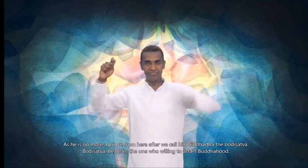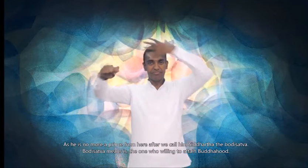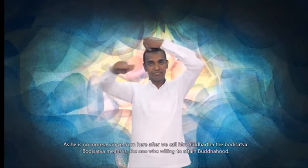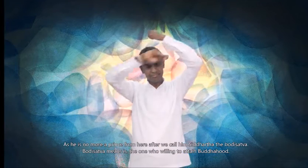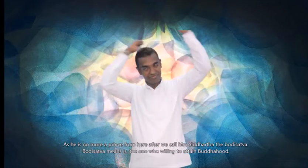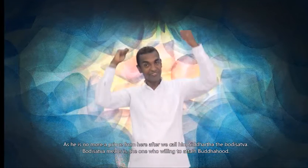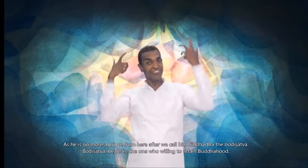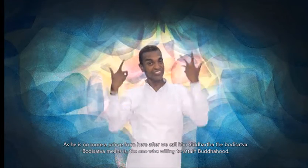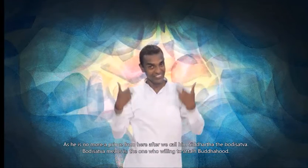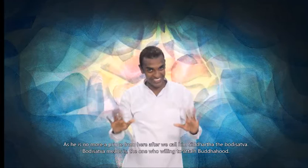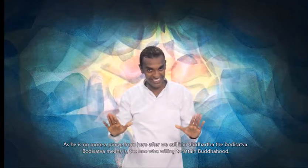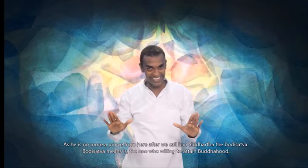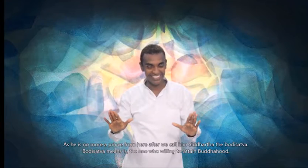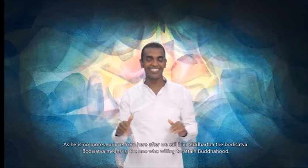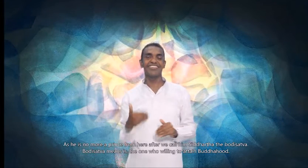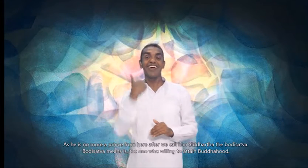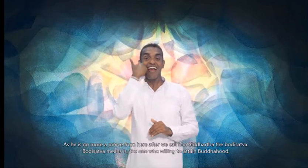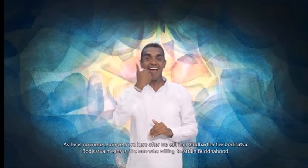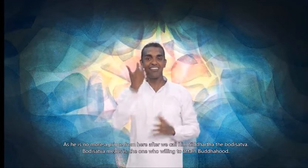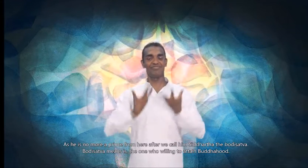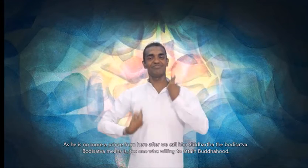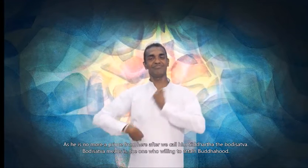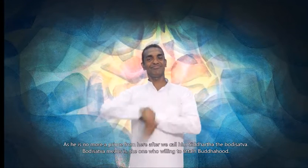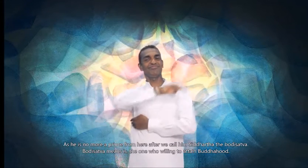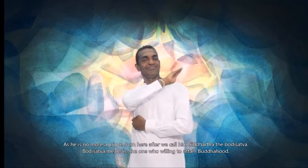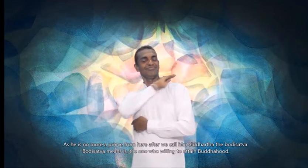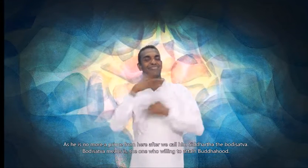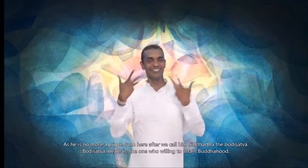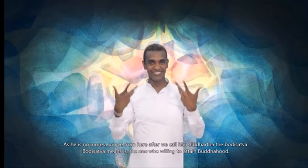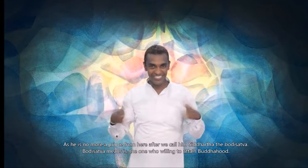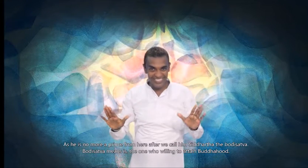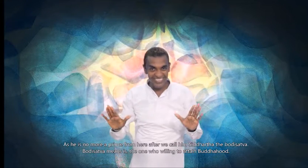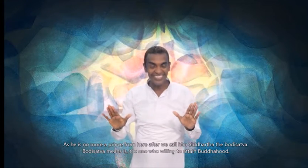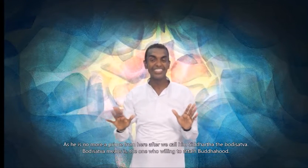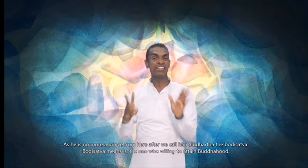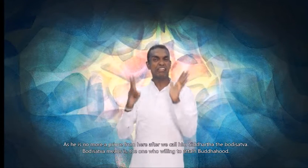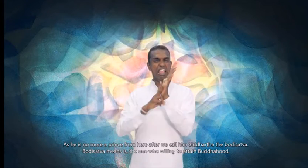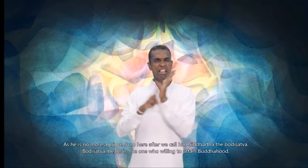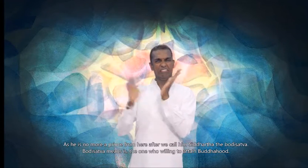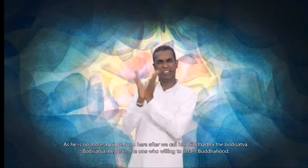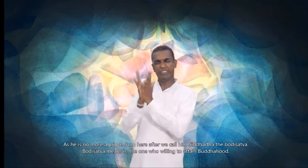The Bodhisattva means is the one who willing to attain Buddhahood.